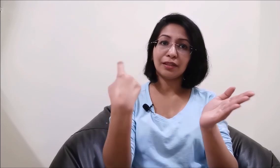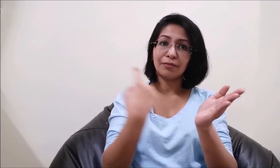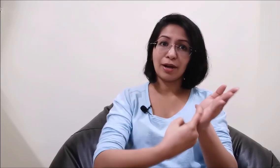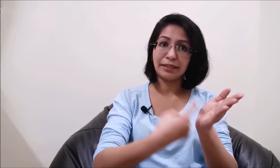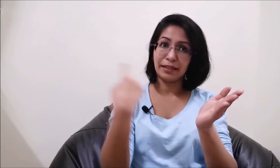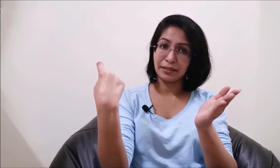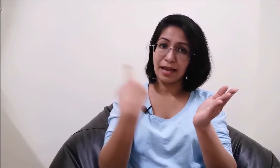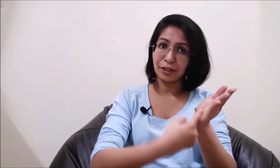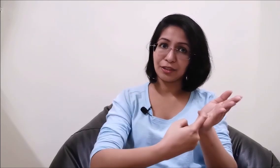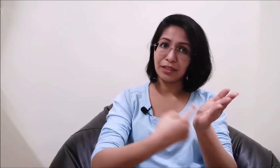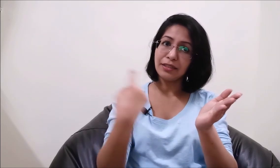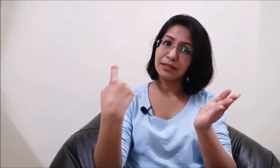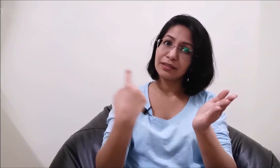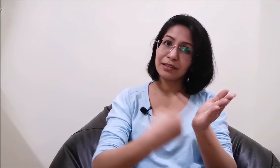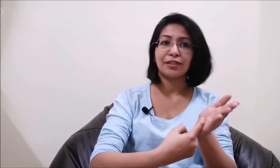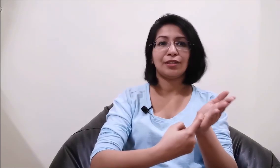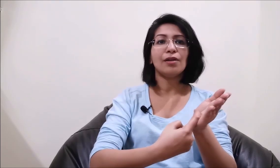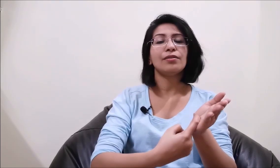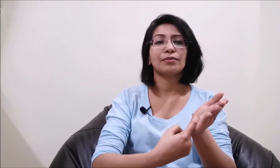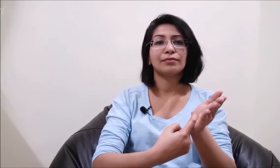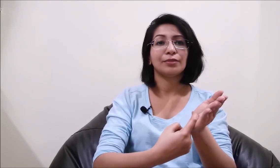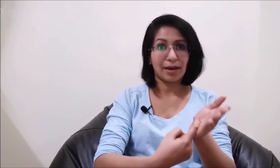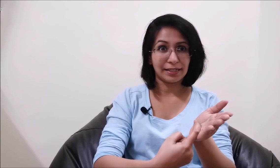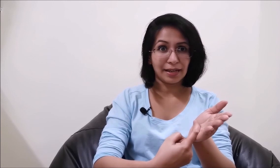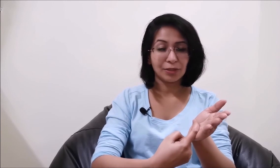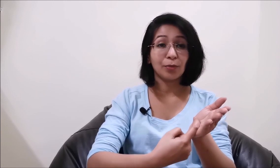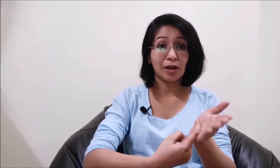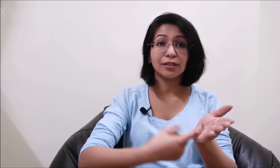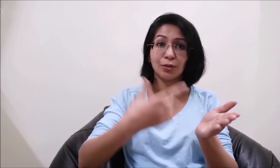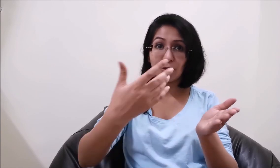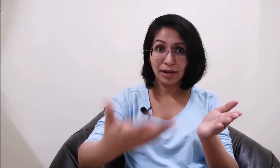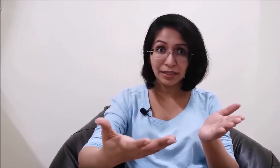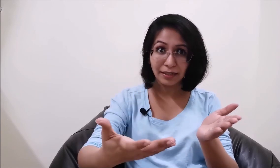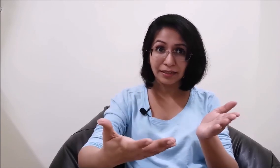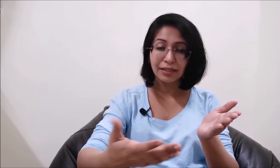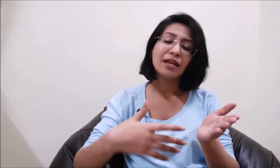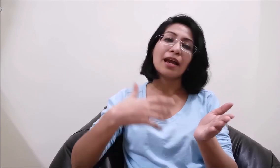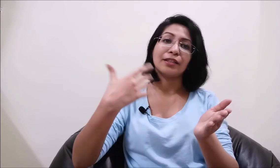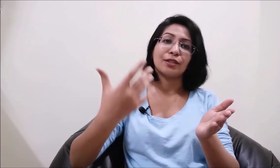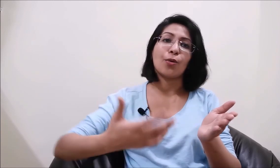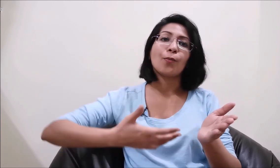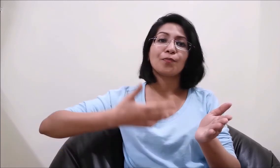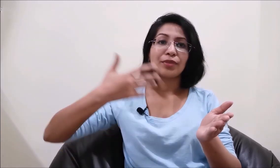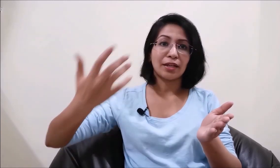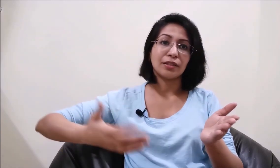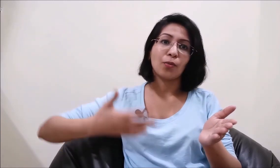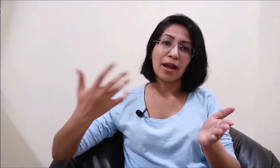the one that does the action is your right hand, because you are right-handed, and so that is the hand